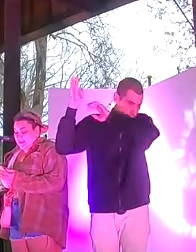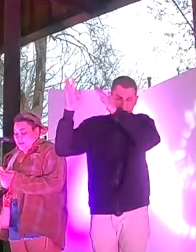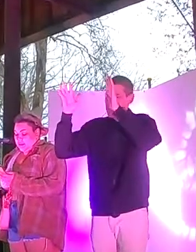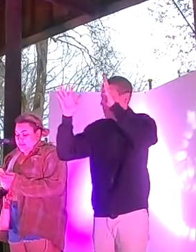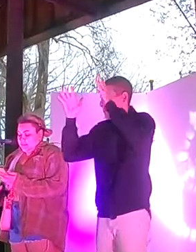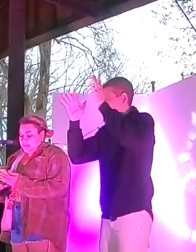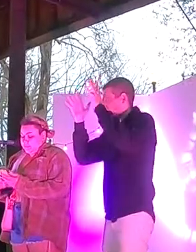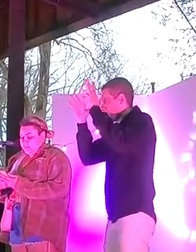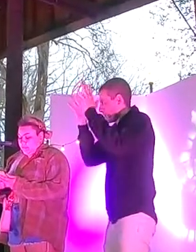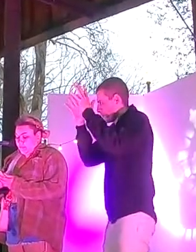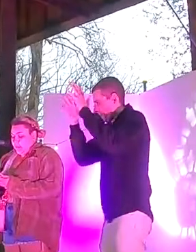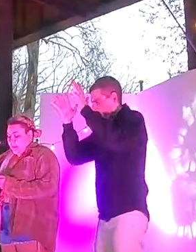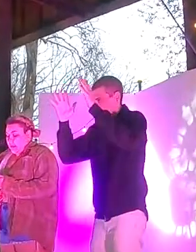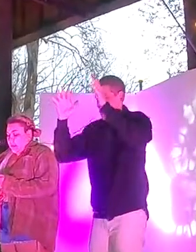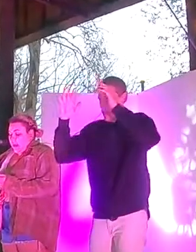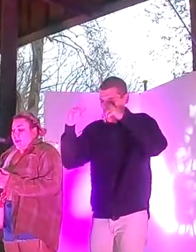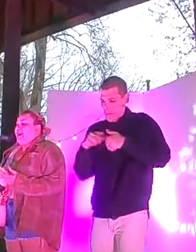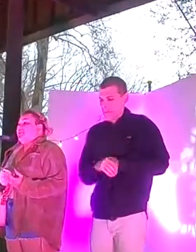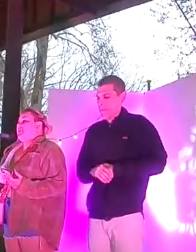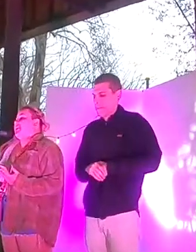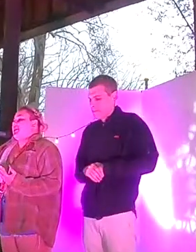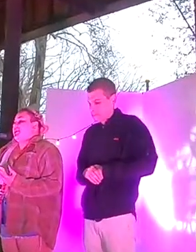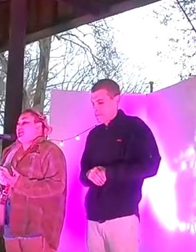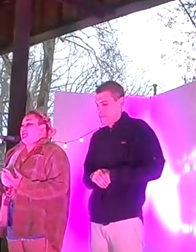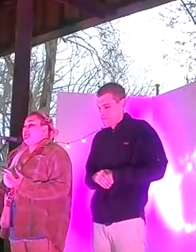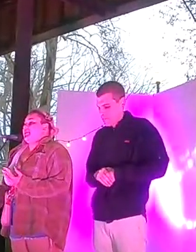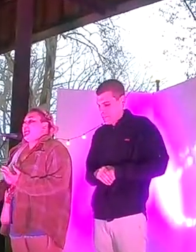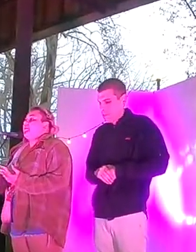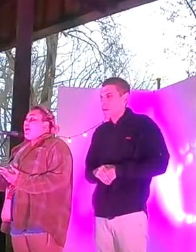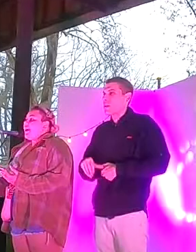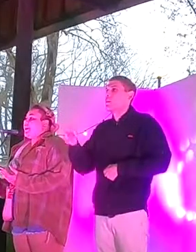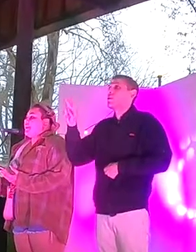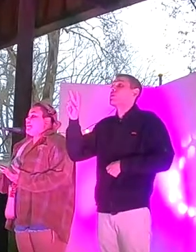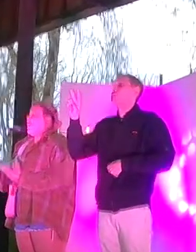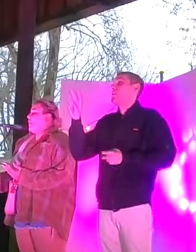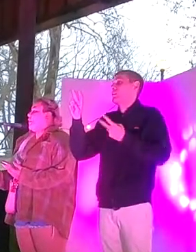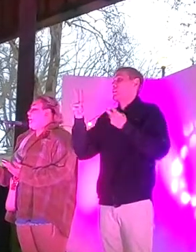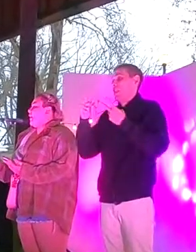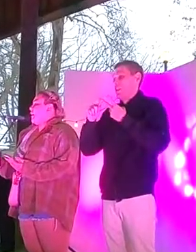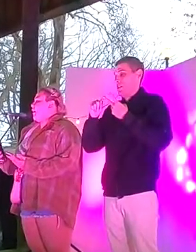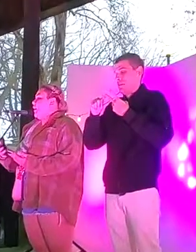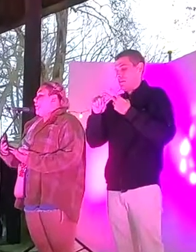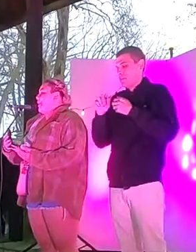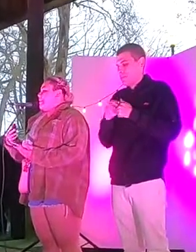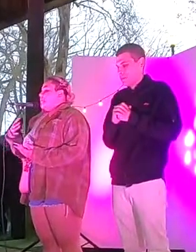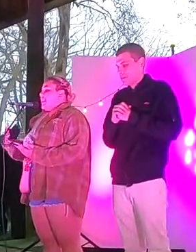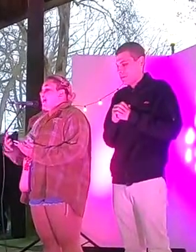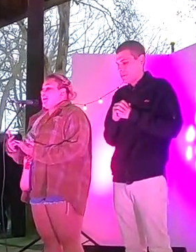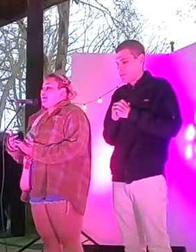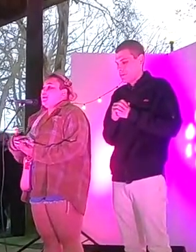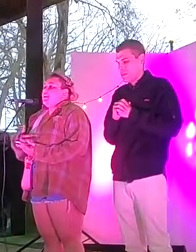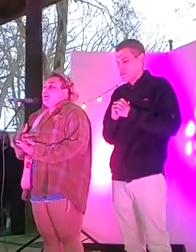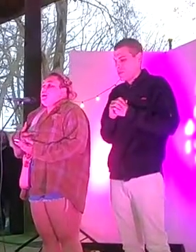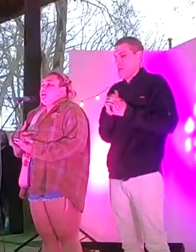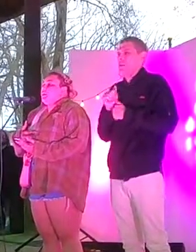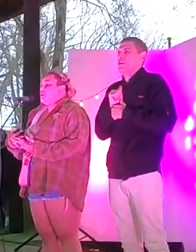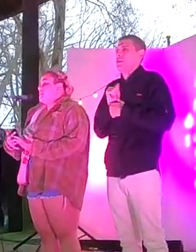The second one, I have been fighting this feeling of, as a